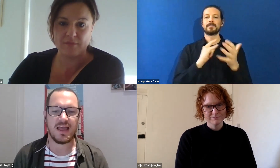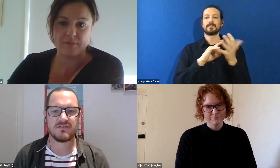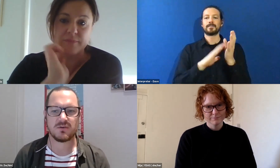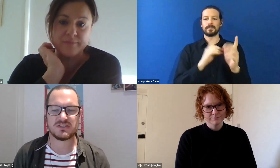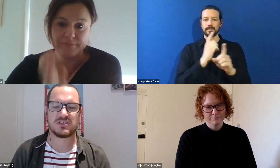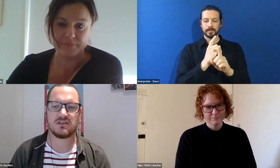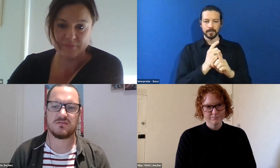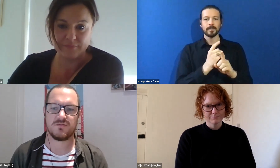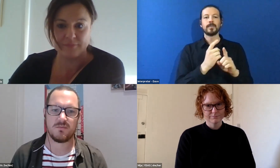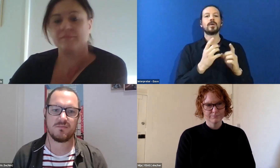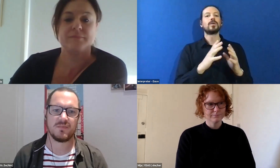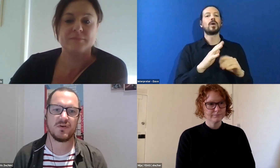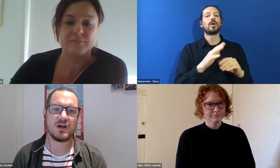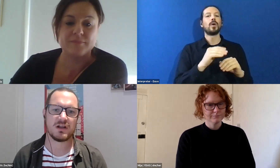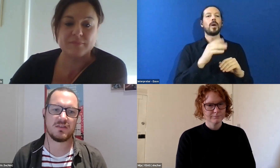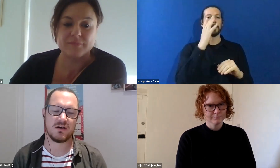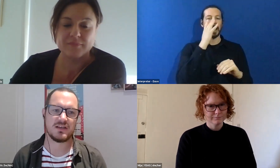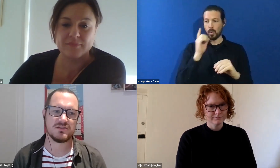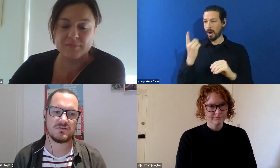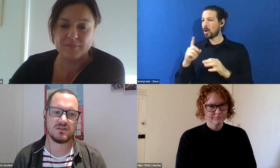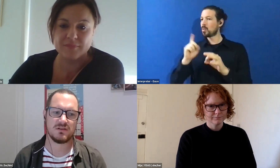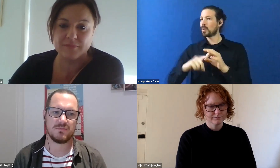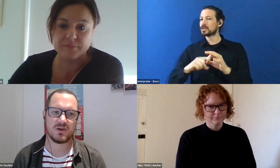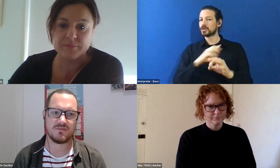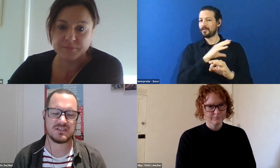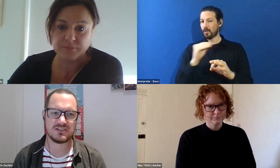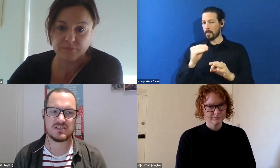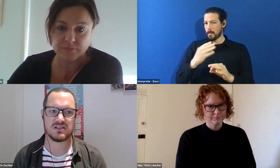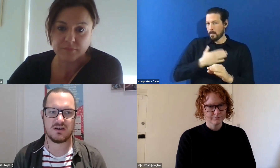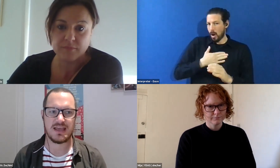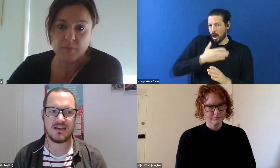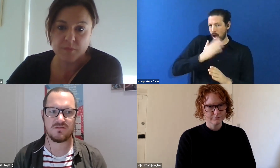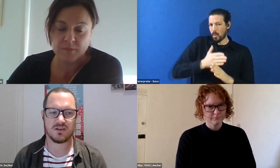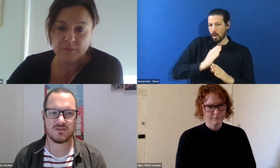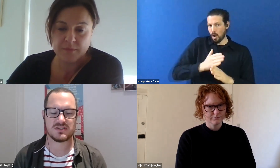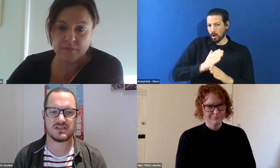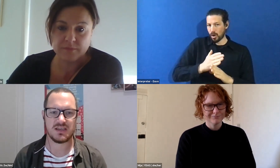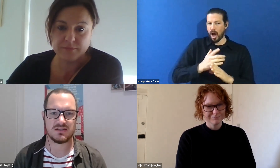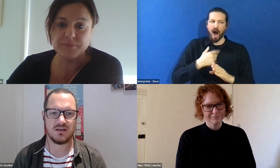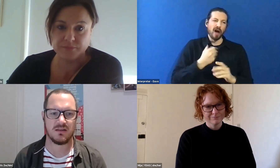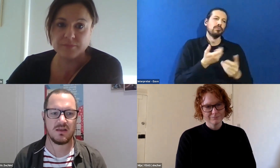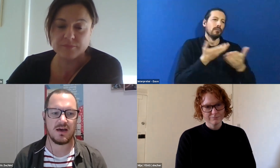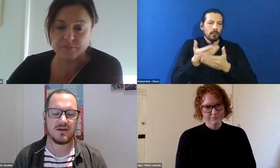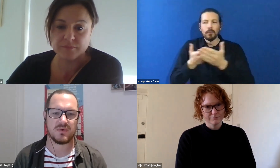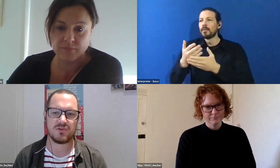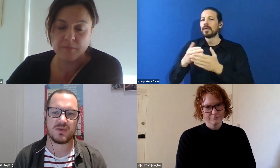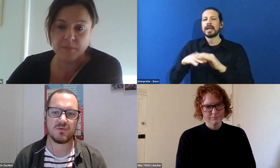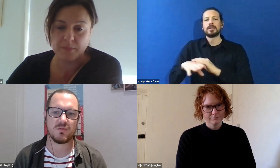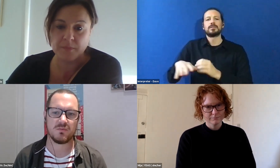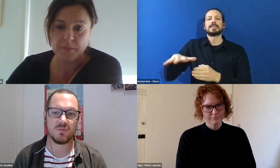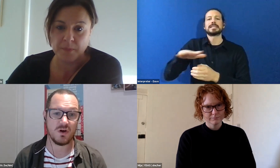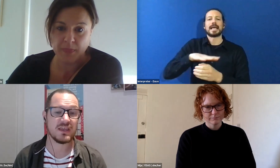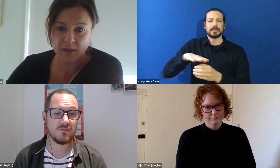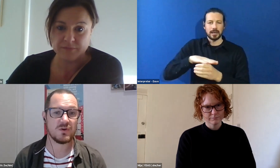Mel, I have a question from the work that I do and the conversations that I have across the sector with